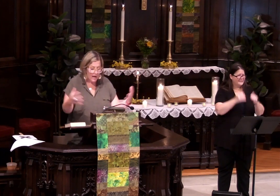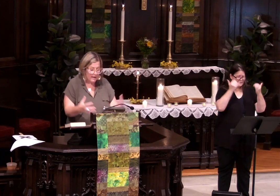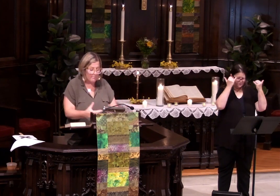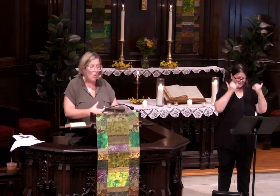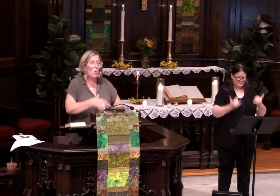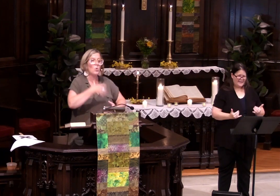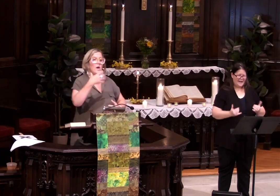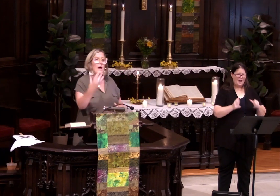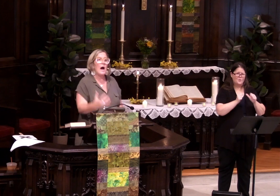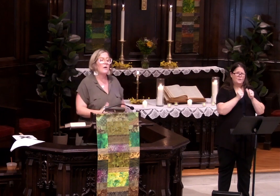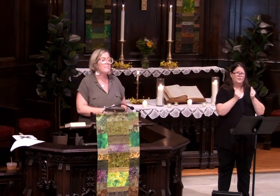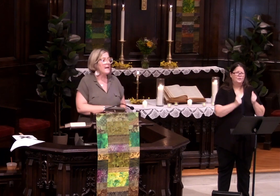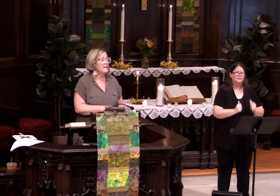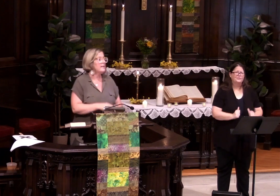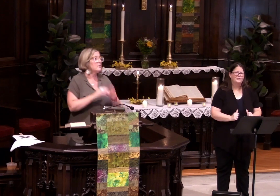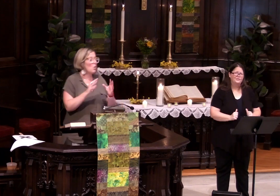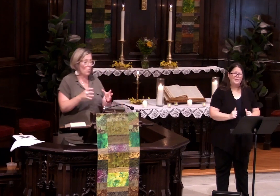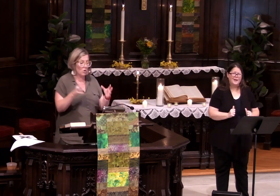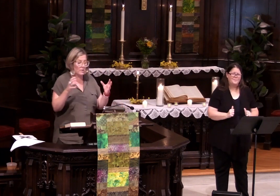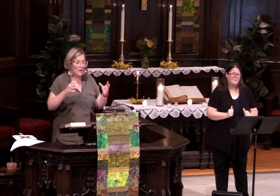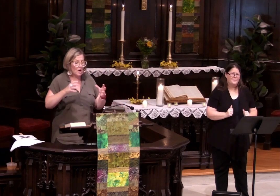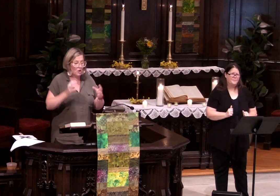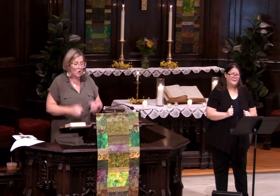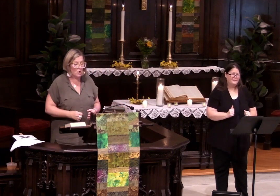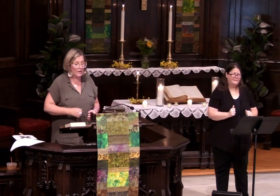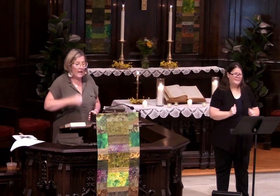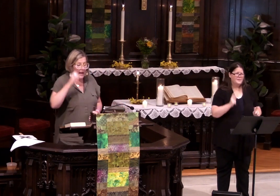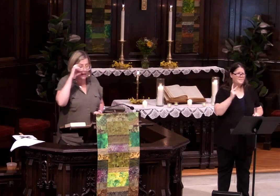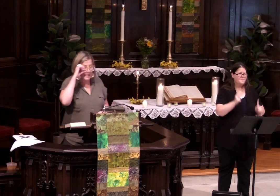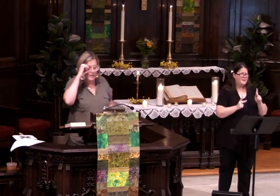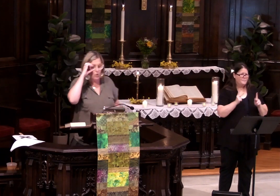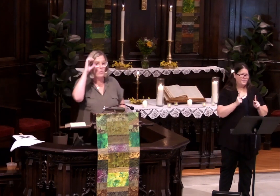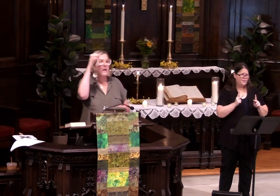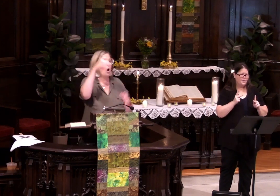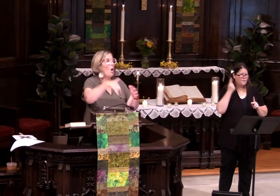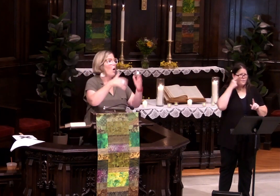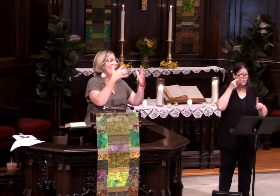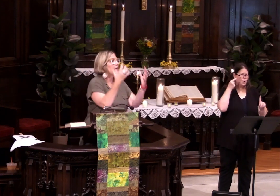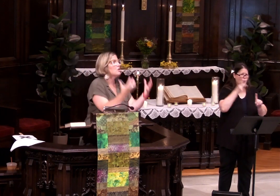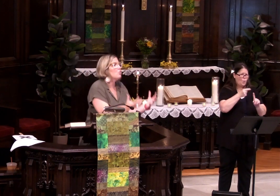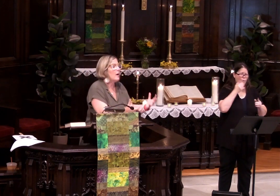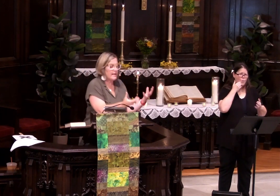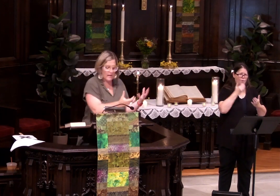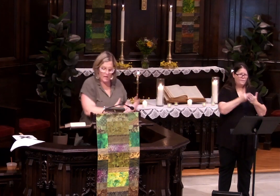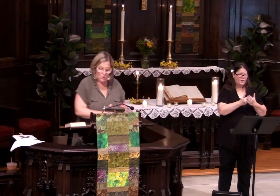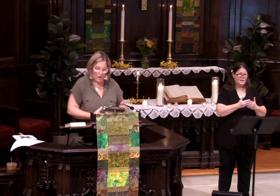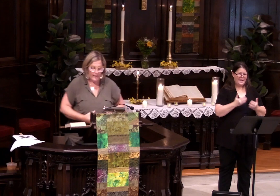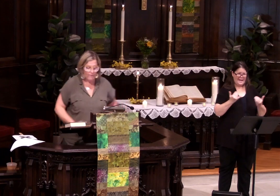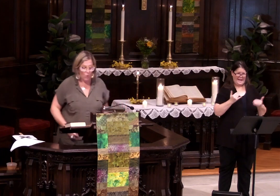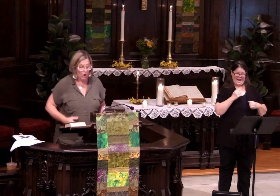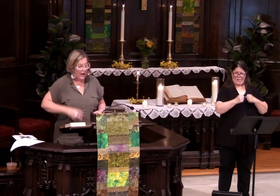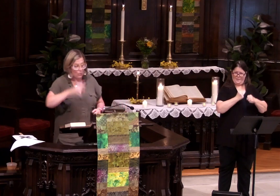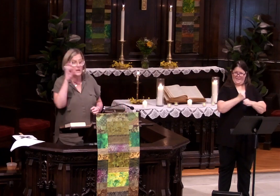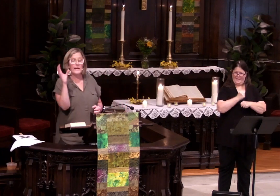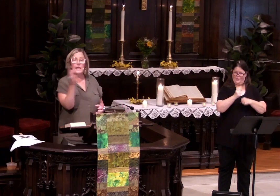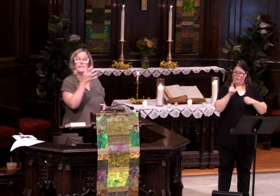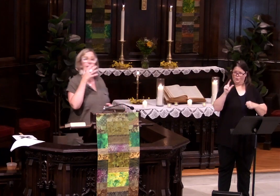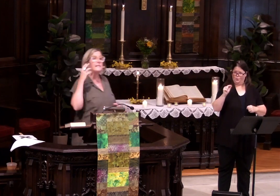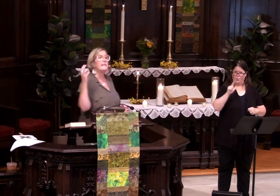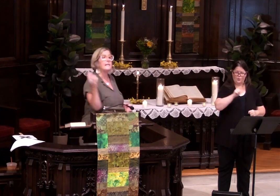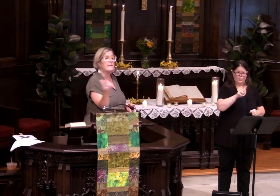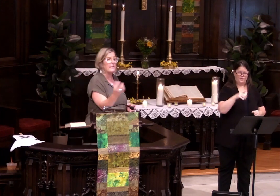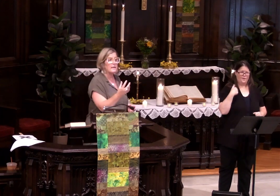shape and mold humanity towards good. And here we are in 2024, and we